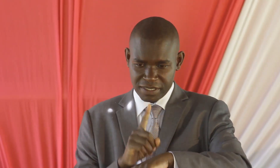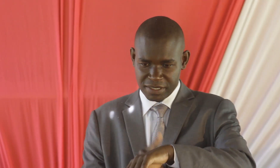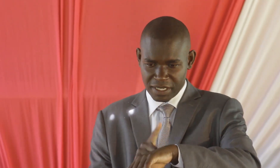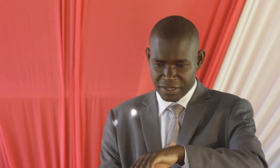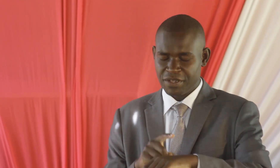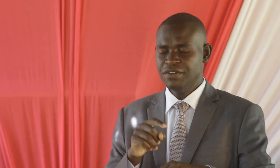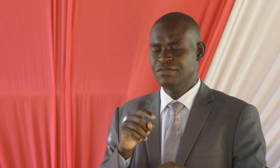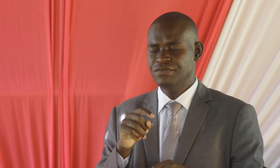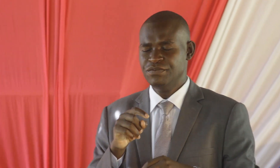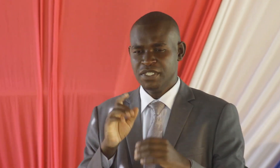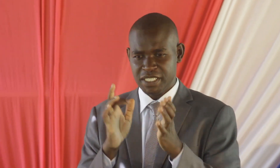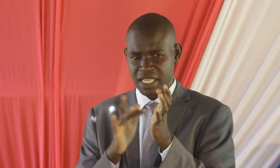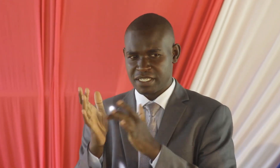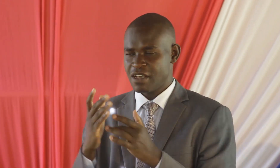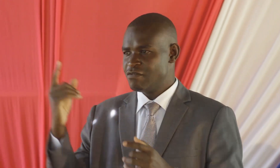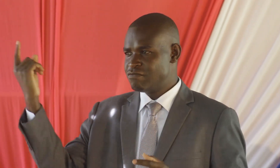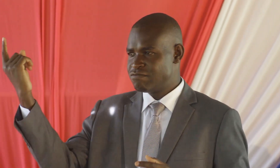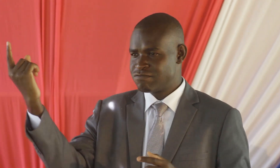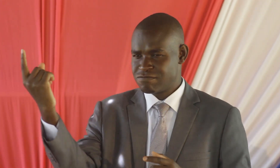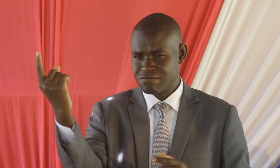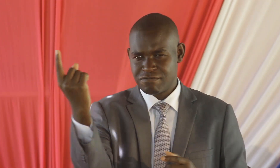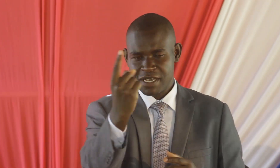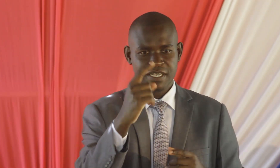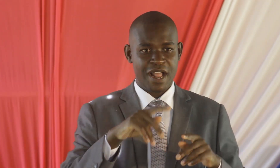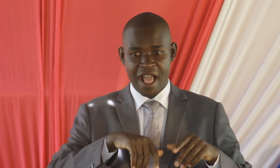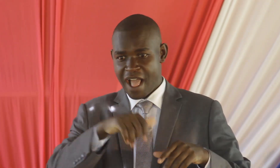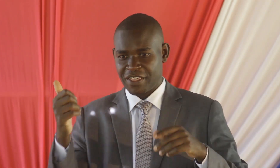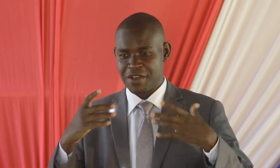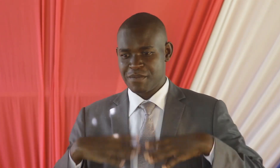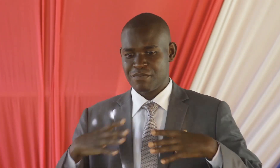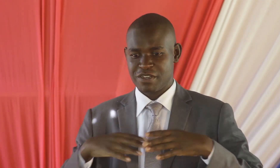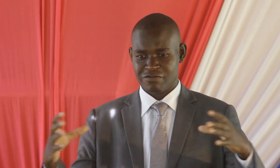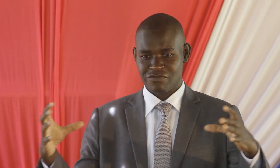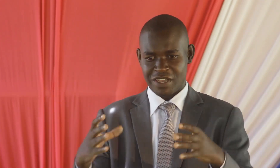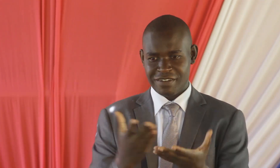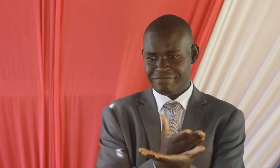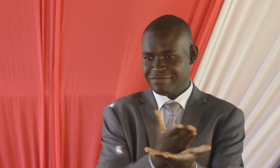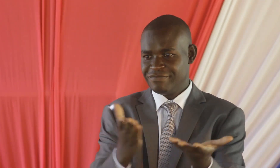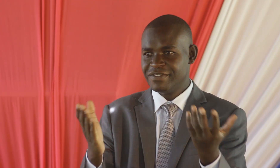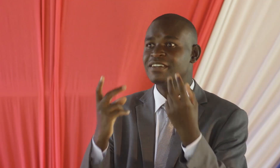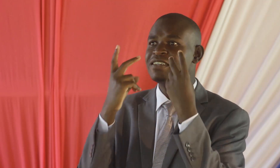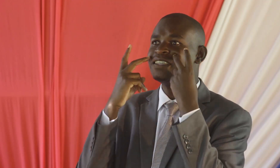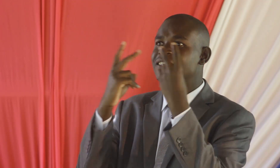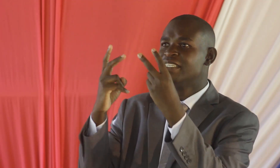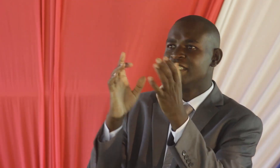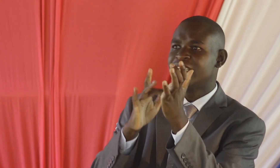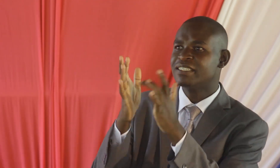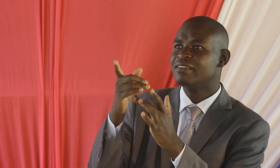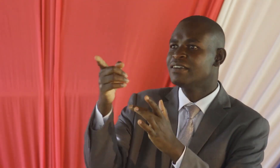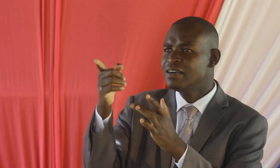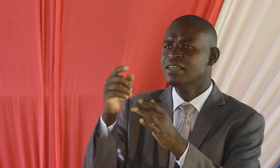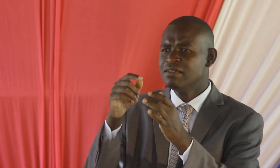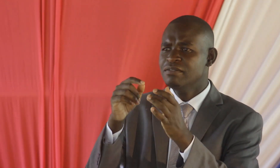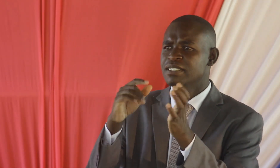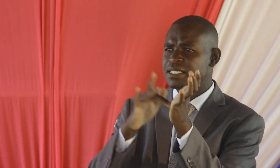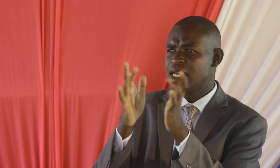That verse in the Bible, the very time when Jesus was coming, other people were